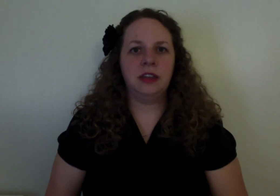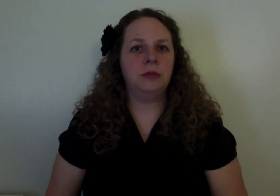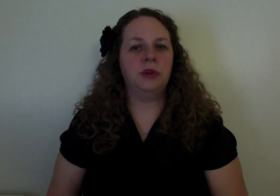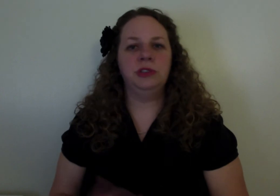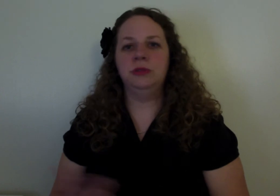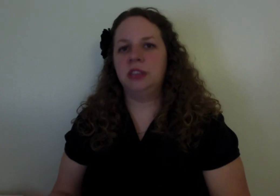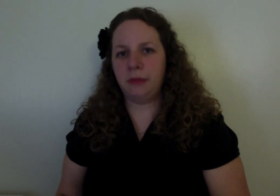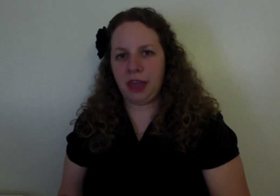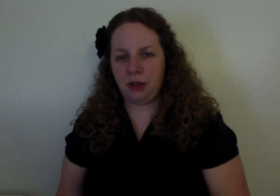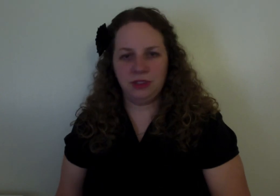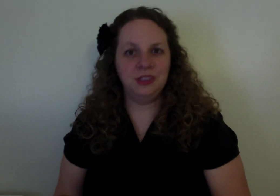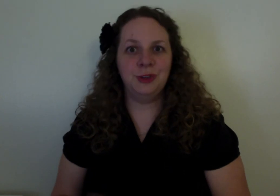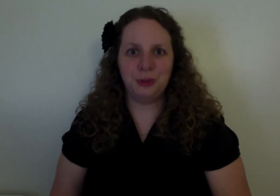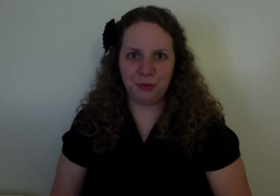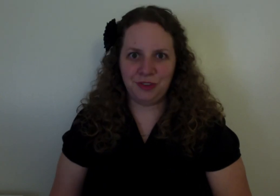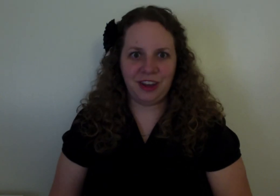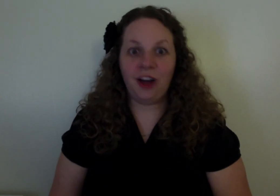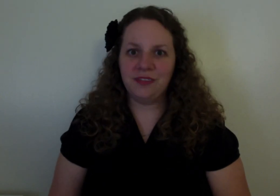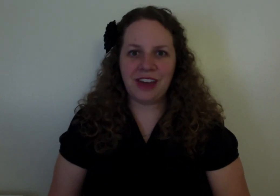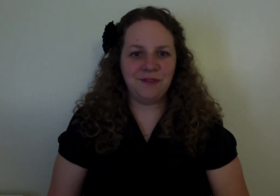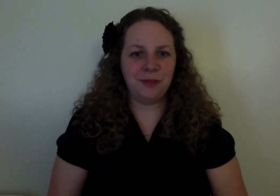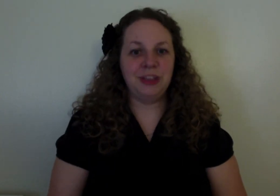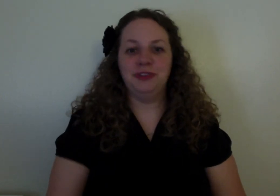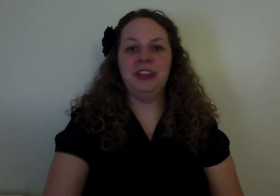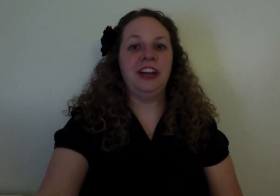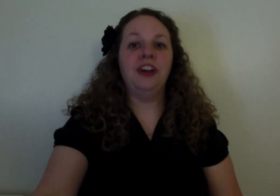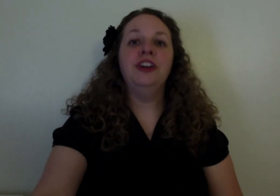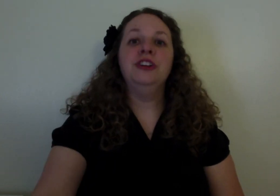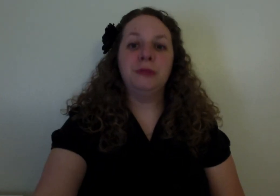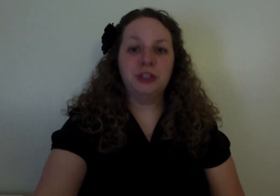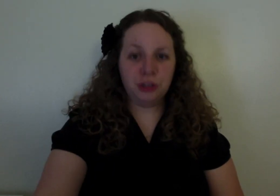going to sell my house. You can provide all of that information here. So be sure you do